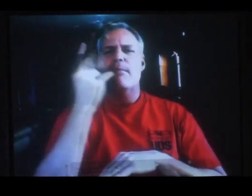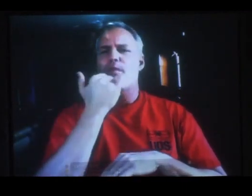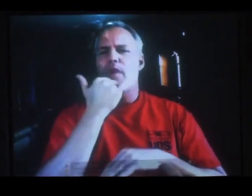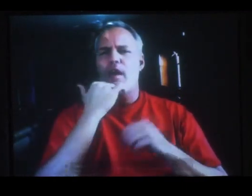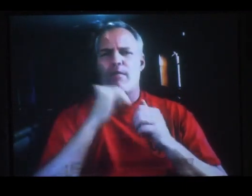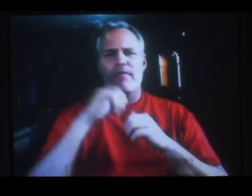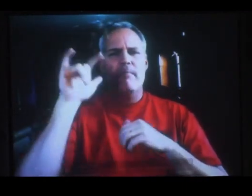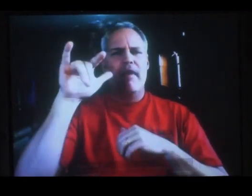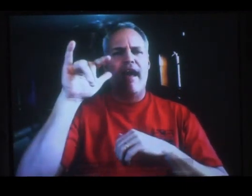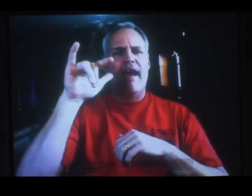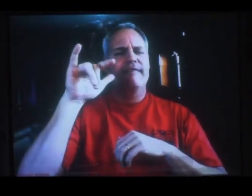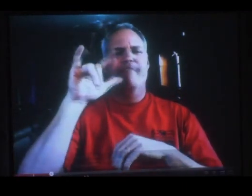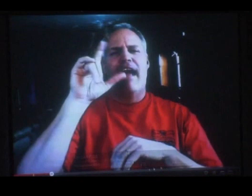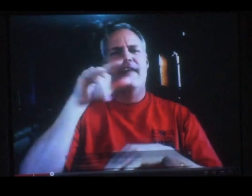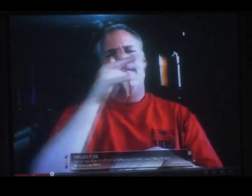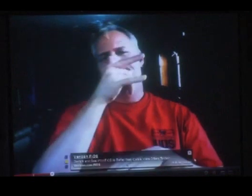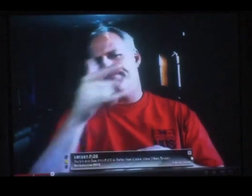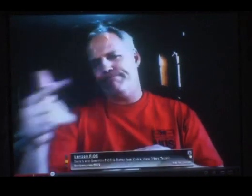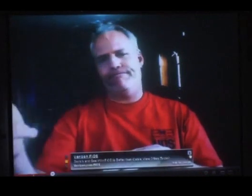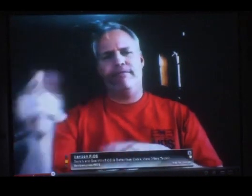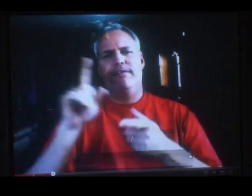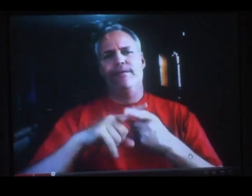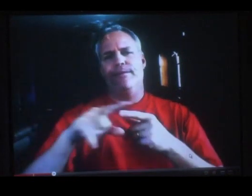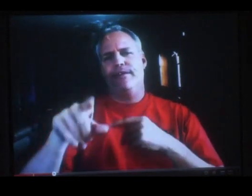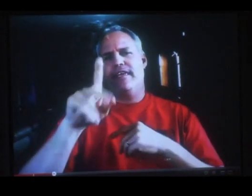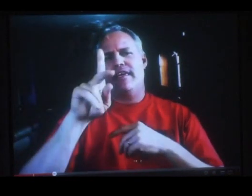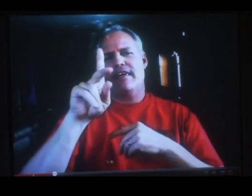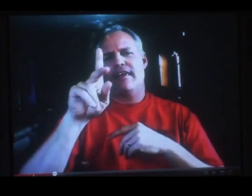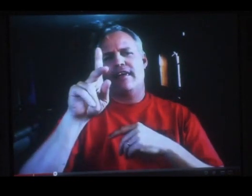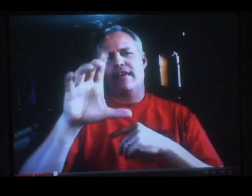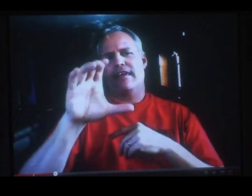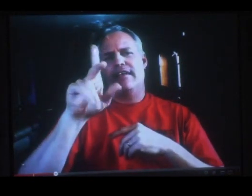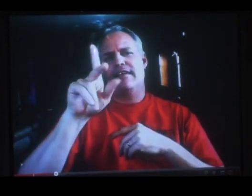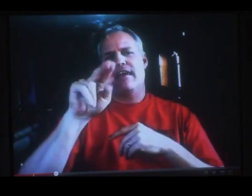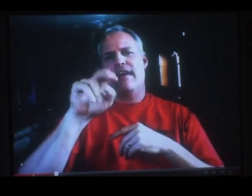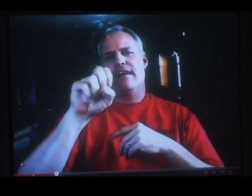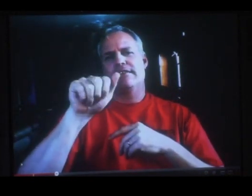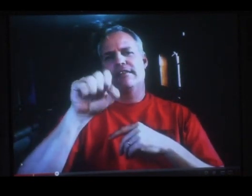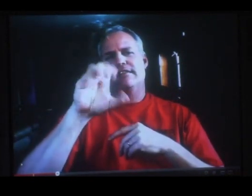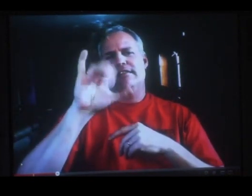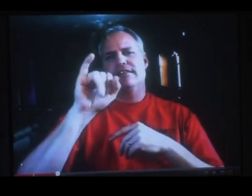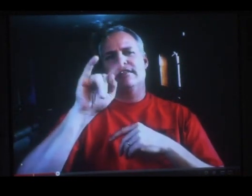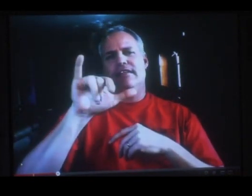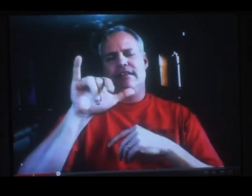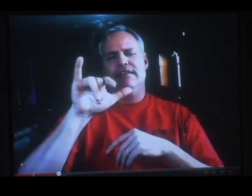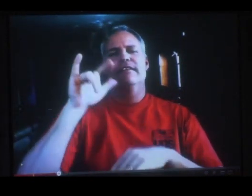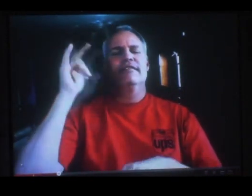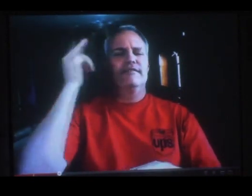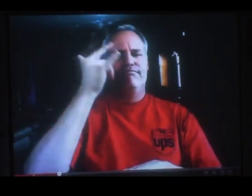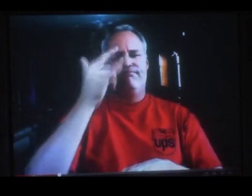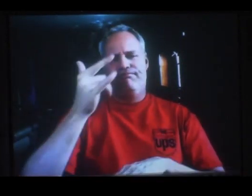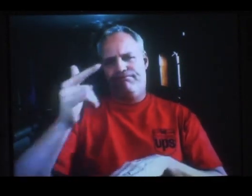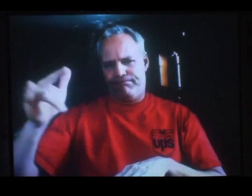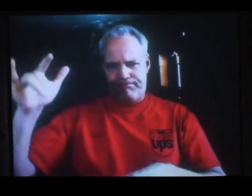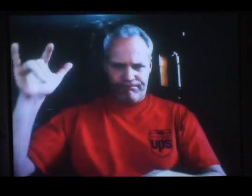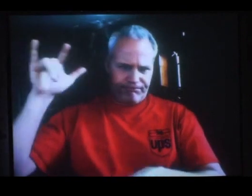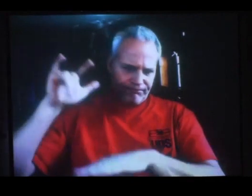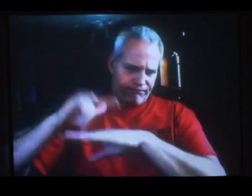So they take off, and they're flying. And they decide there's something wrong with the plane, so they have to go to Kansas City. So they